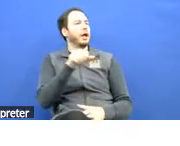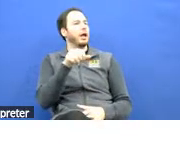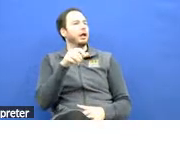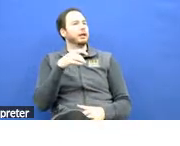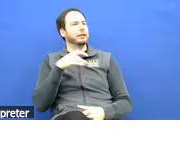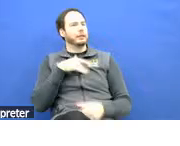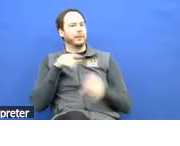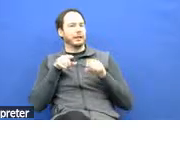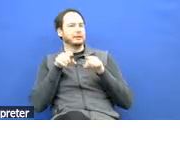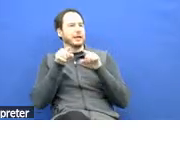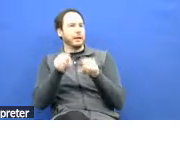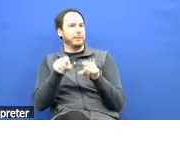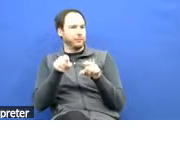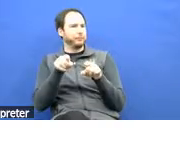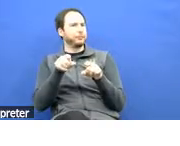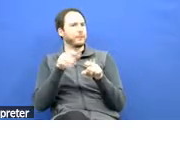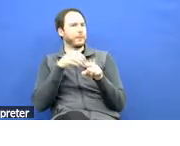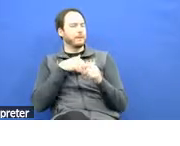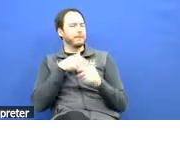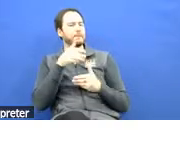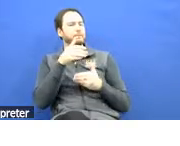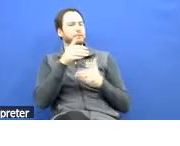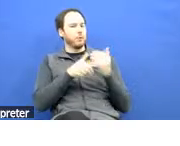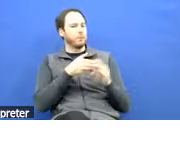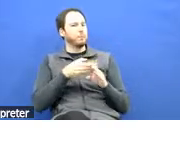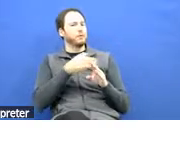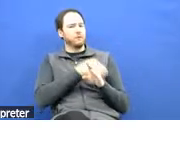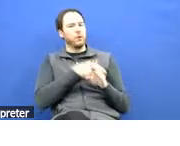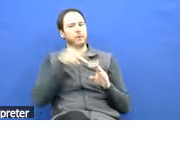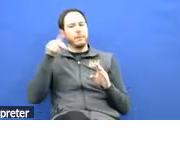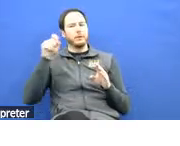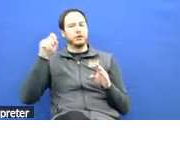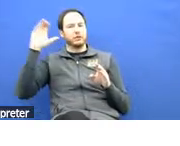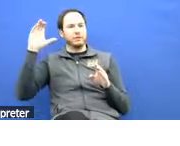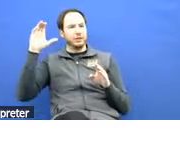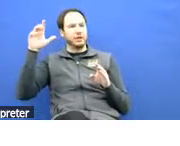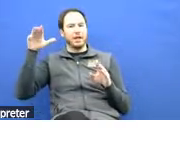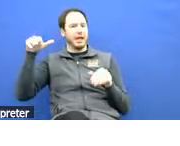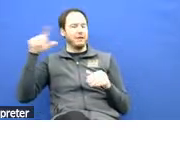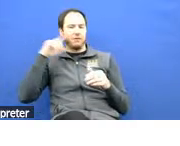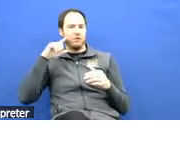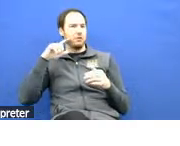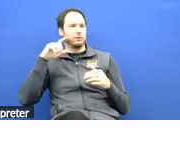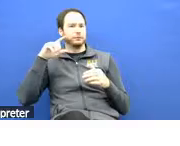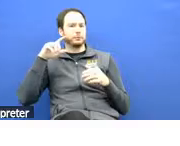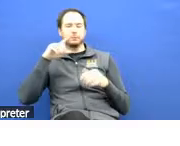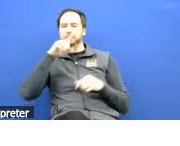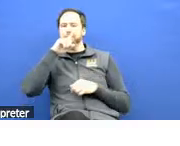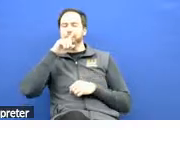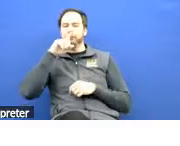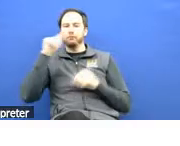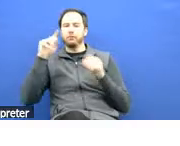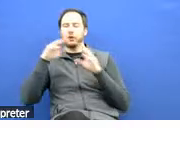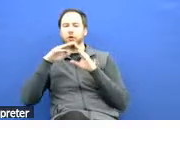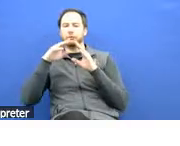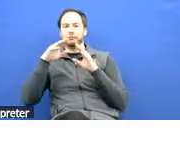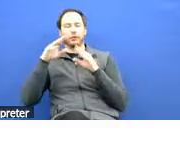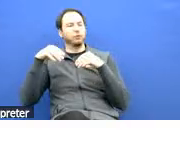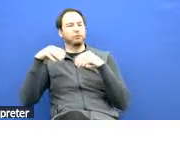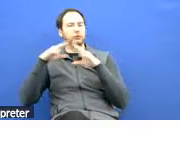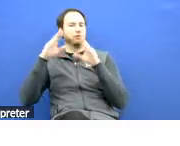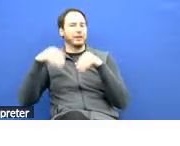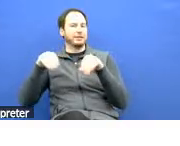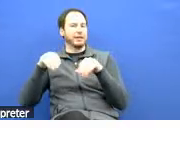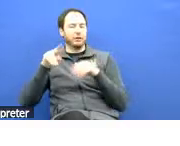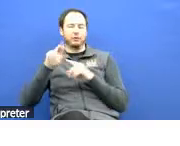side. The actual process before the Public Service Commission does not address real estate needs, but we know we need all